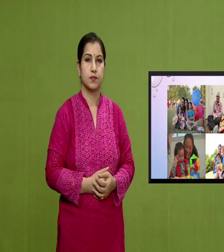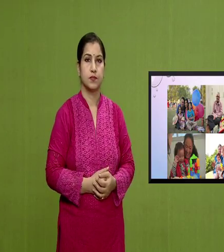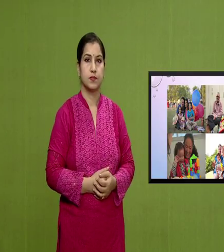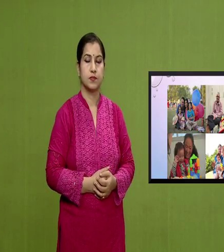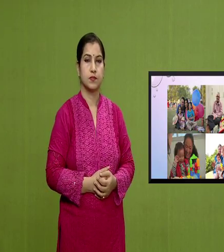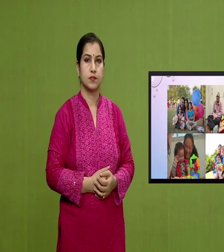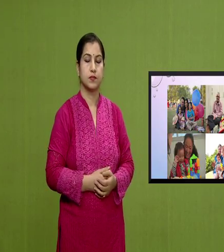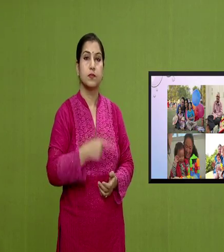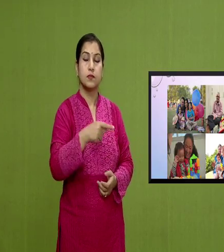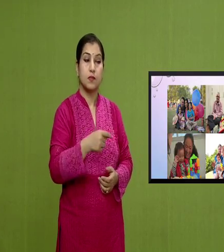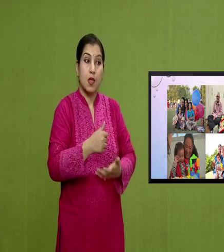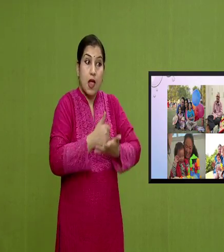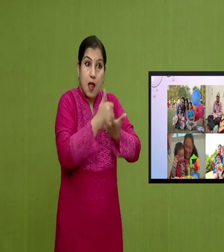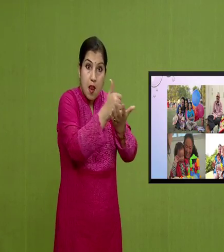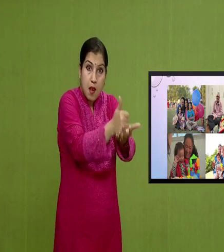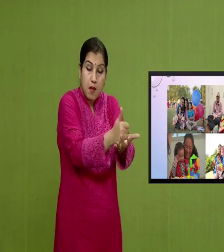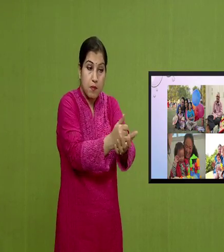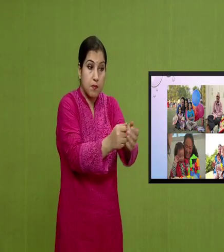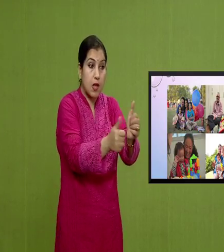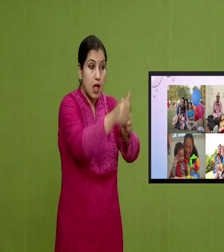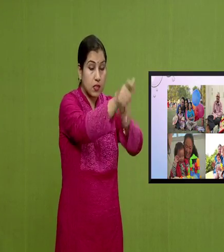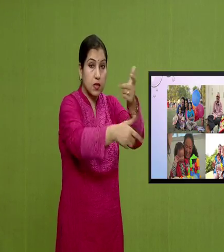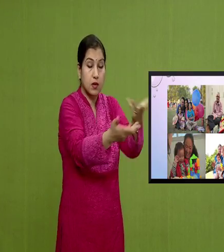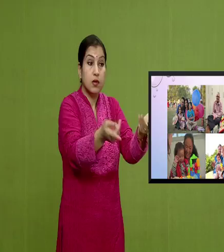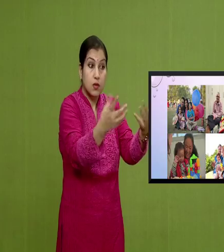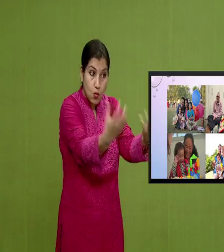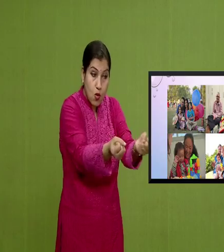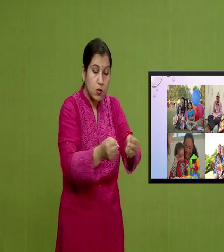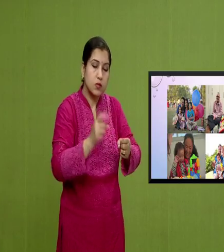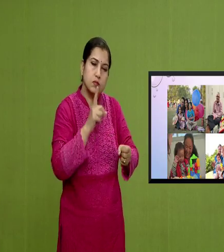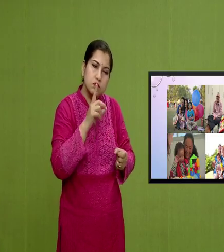Extending help to others whenever necessary.